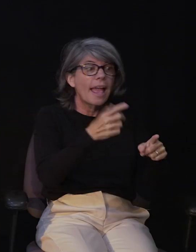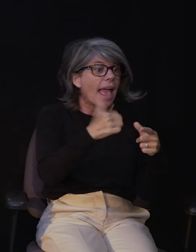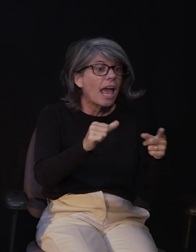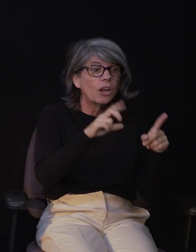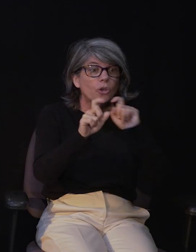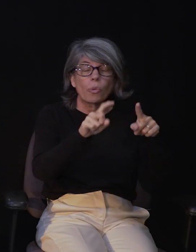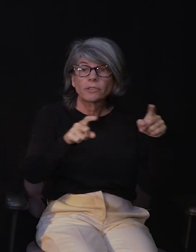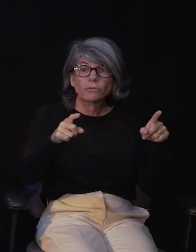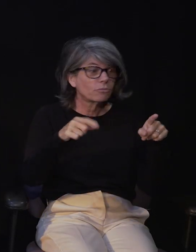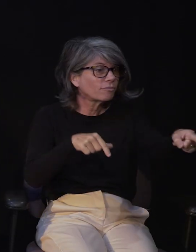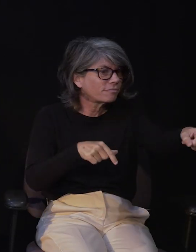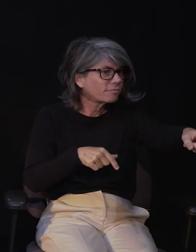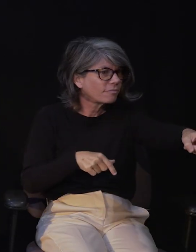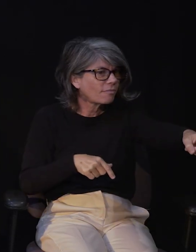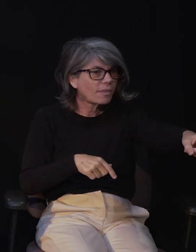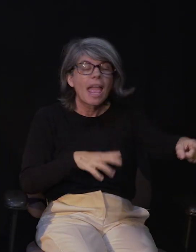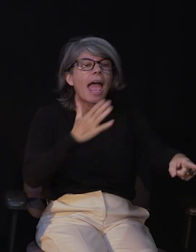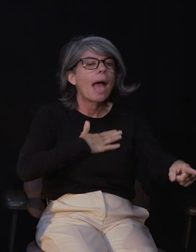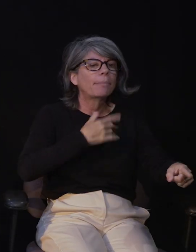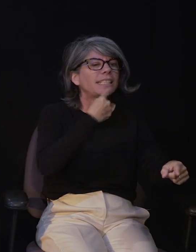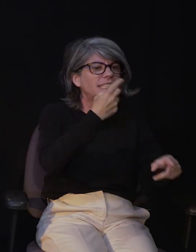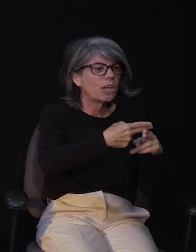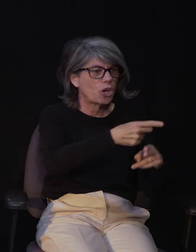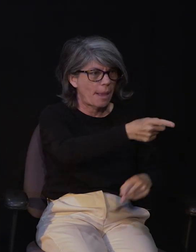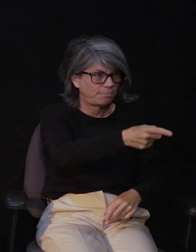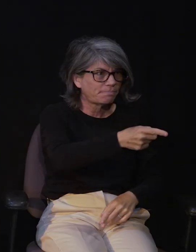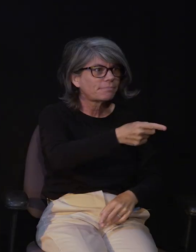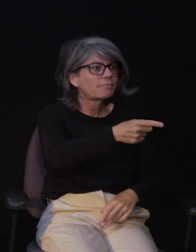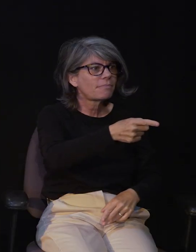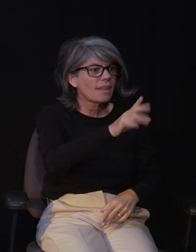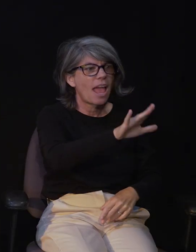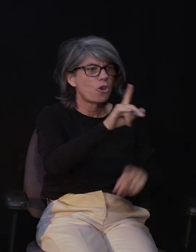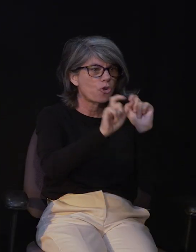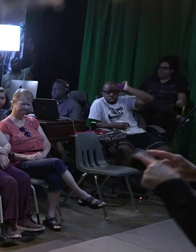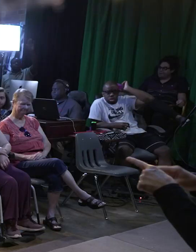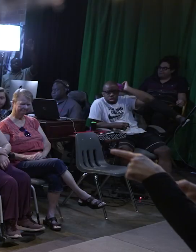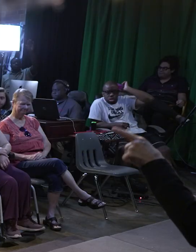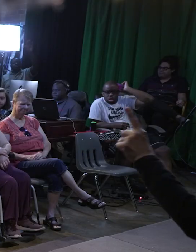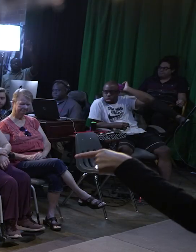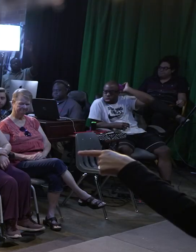Anybody have a anyone? Q? Yes, and please say your name and your question out loud.